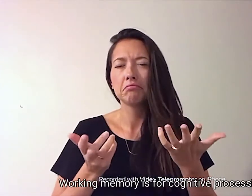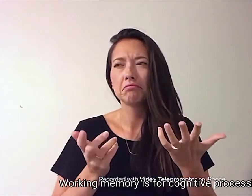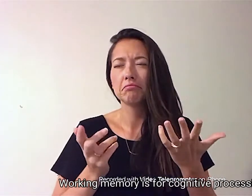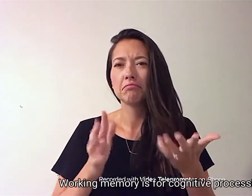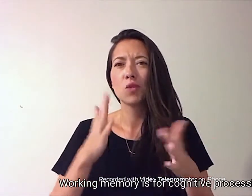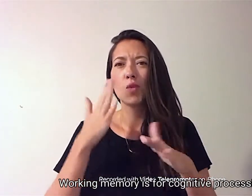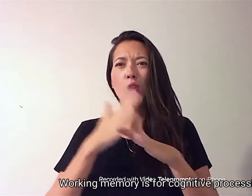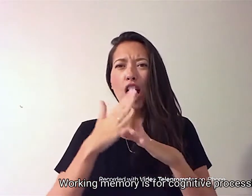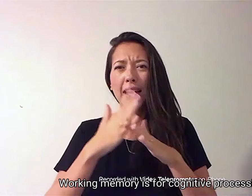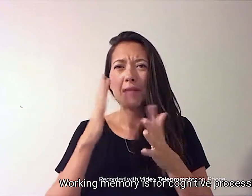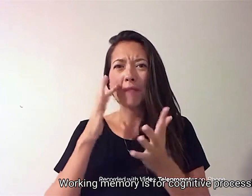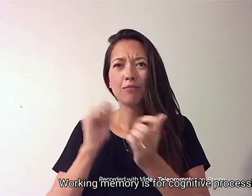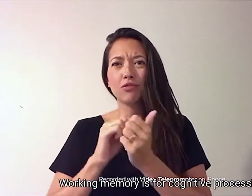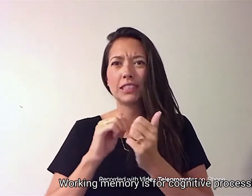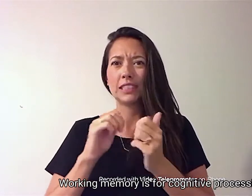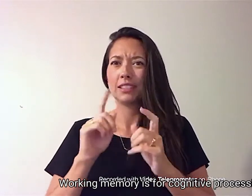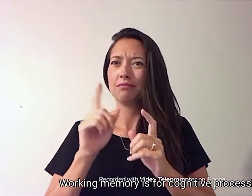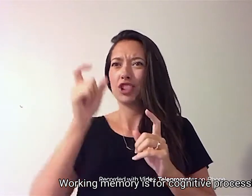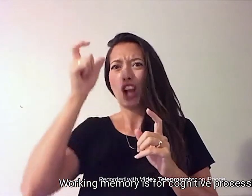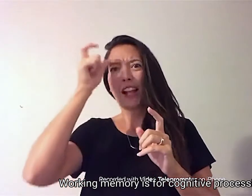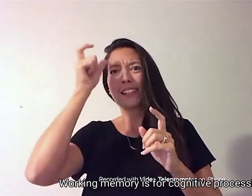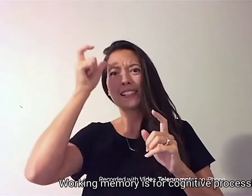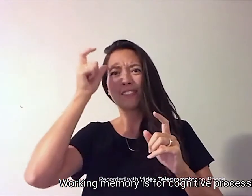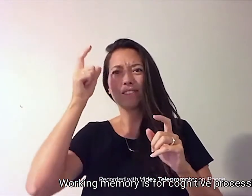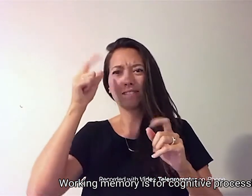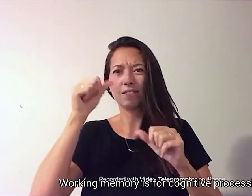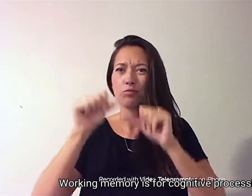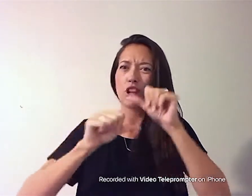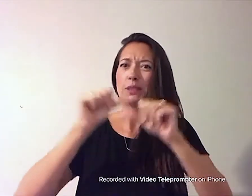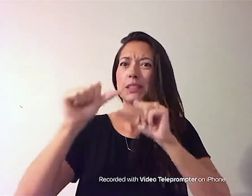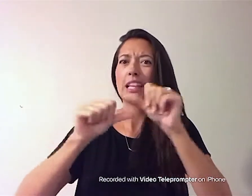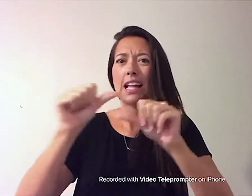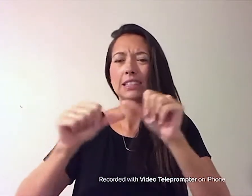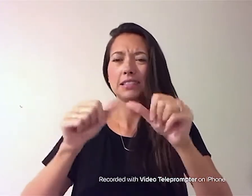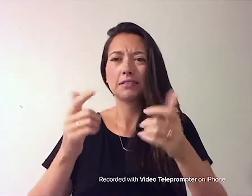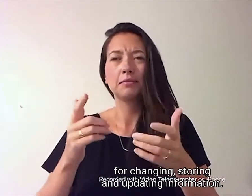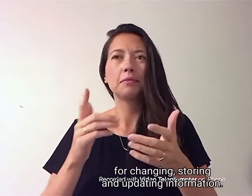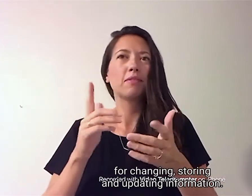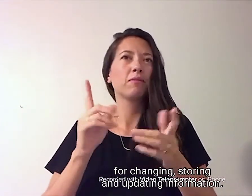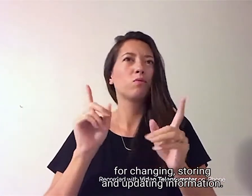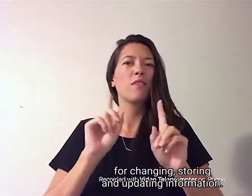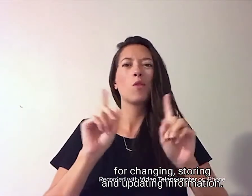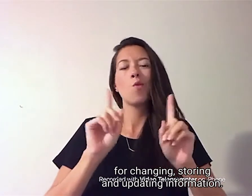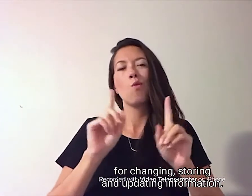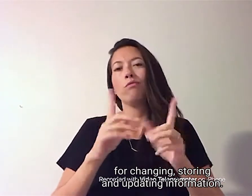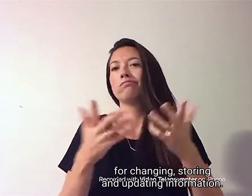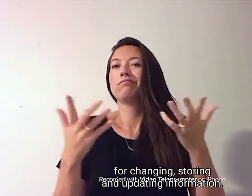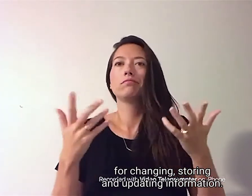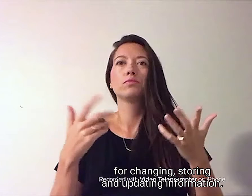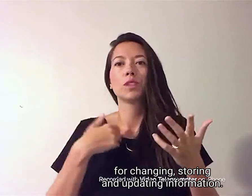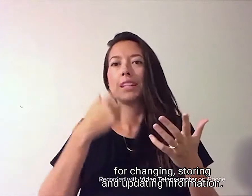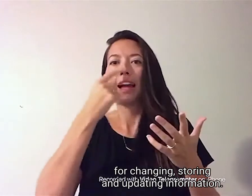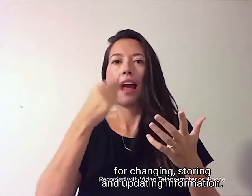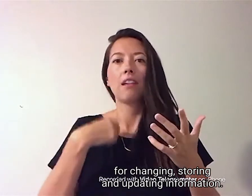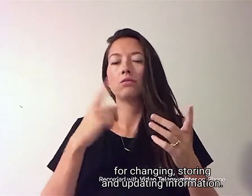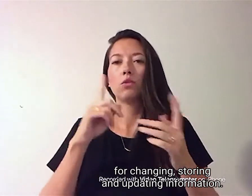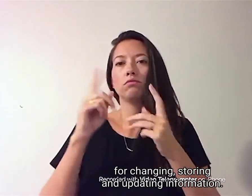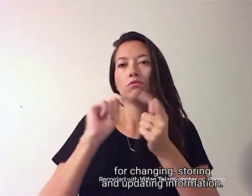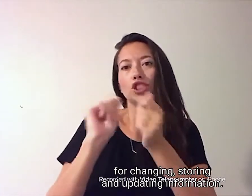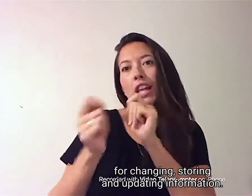Working memory is for cognitive processing, for changing, storing and